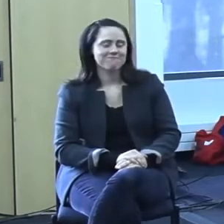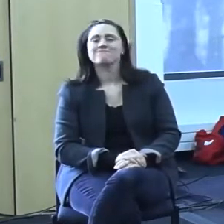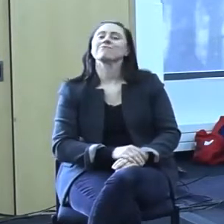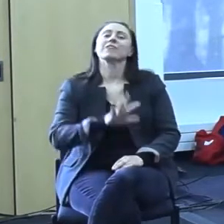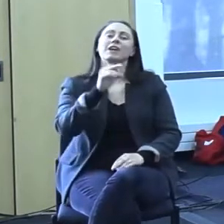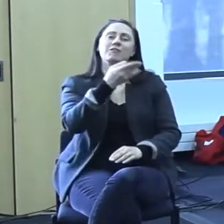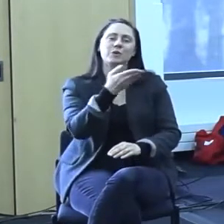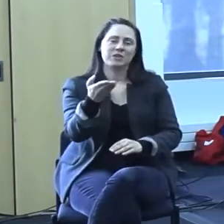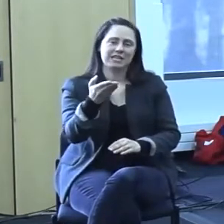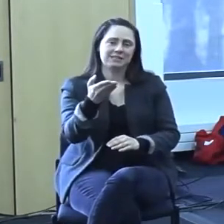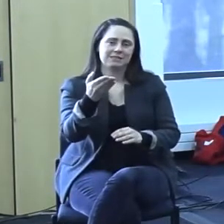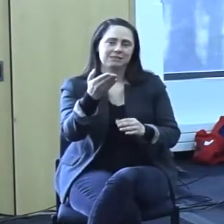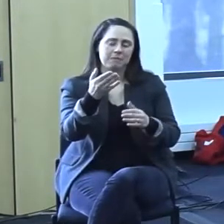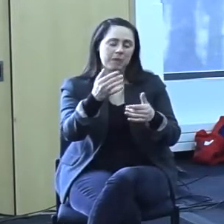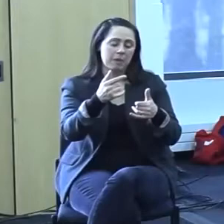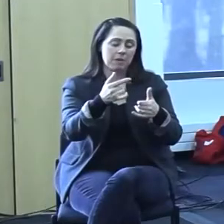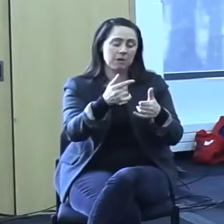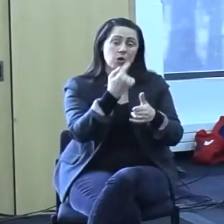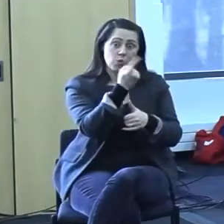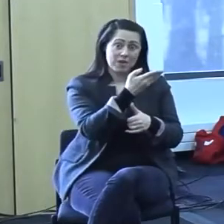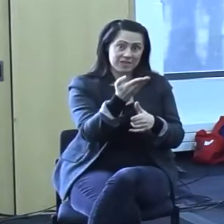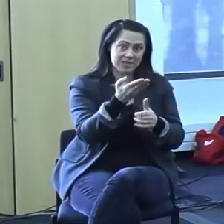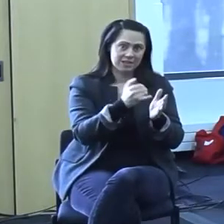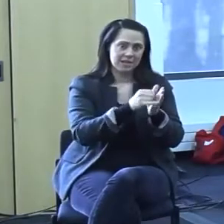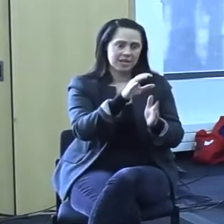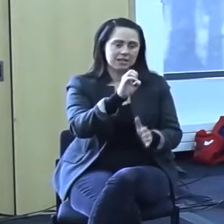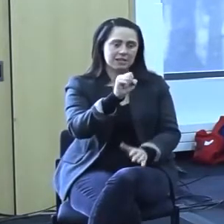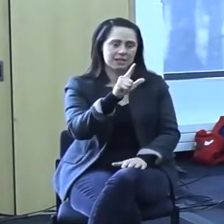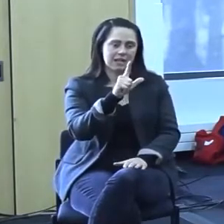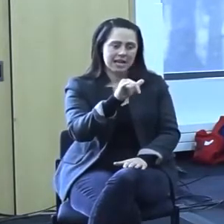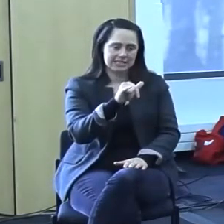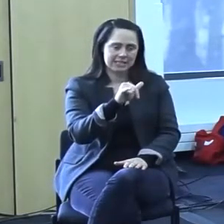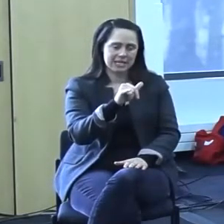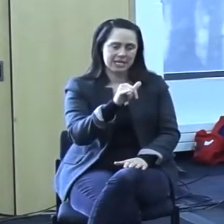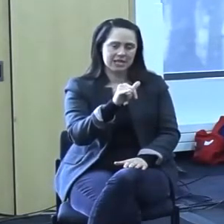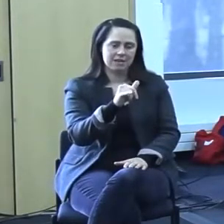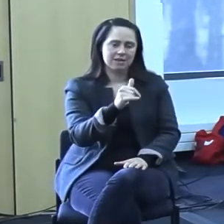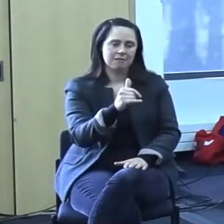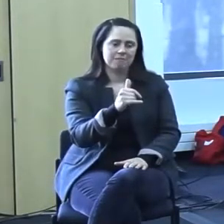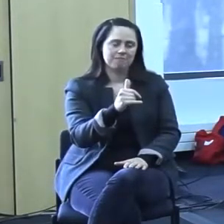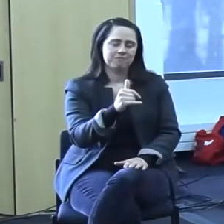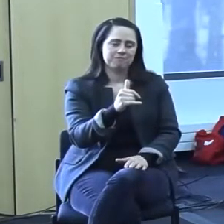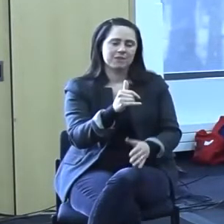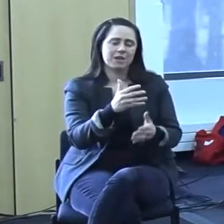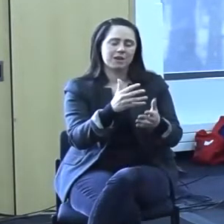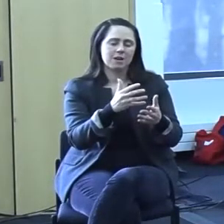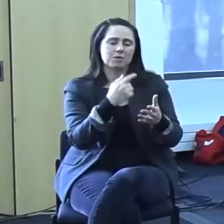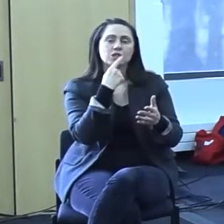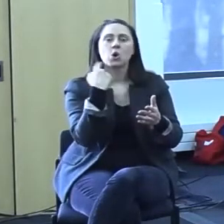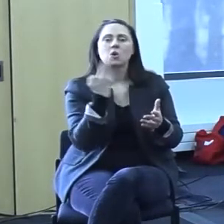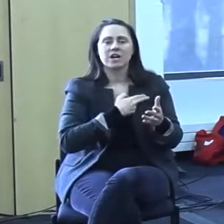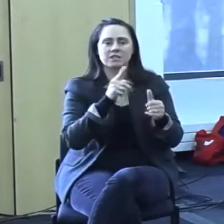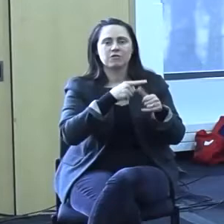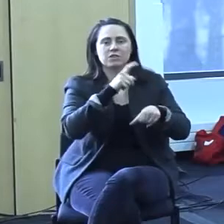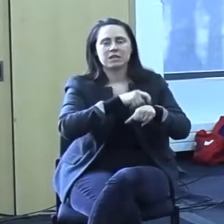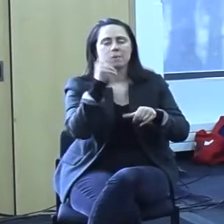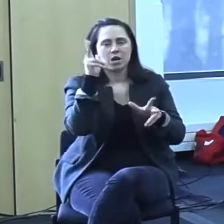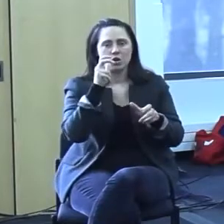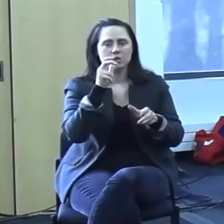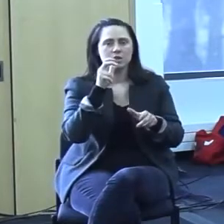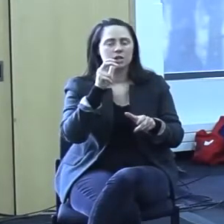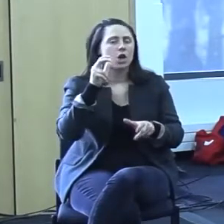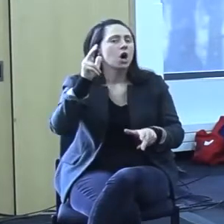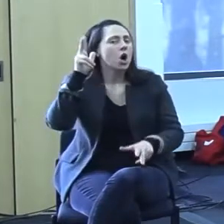A couple of things. One thing that actually Esley had brought to our attention that I thought was that was the first time I'd heard was